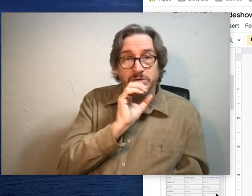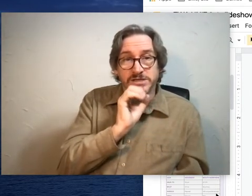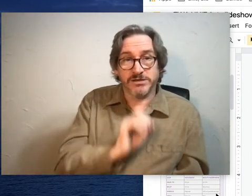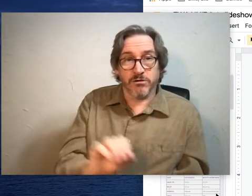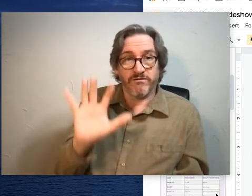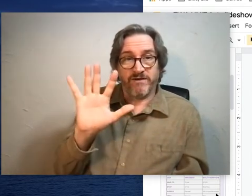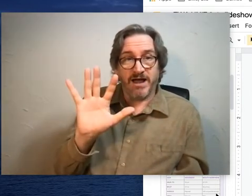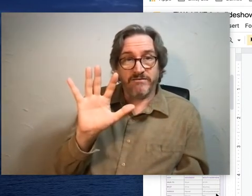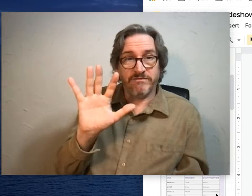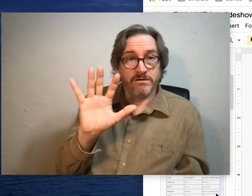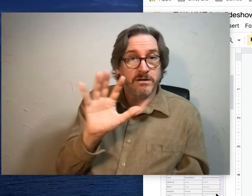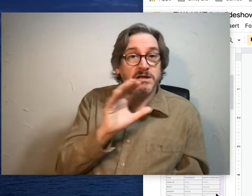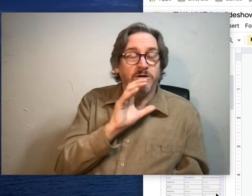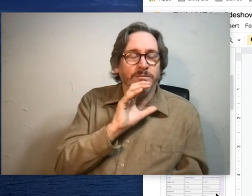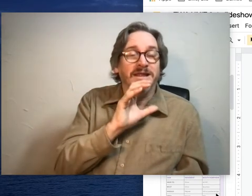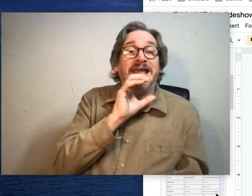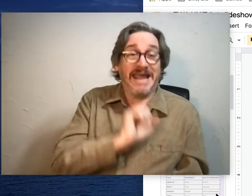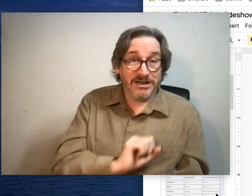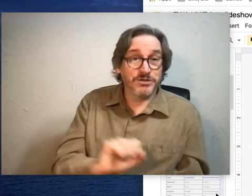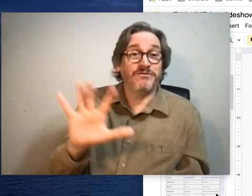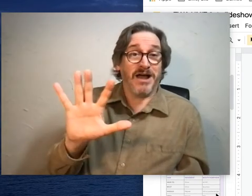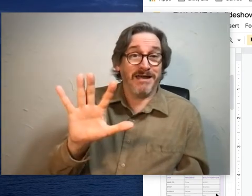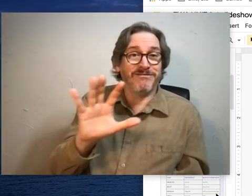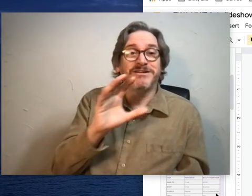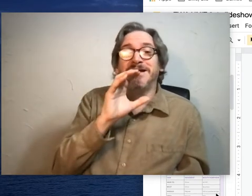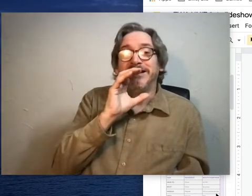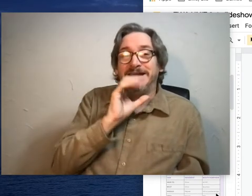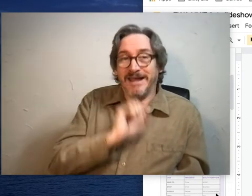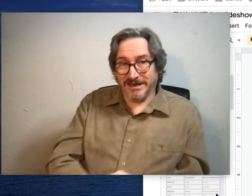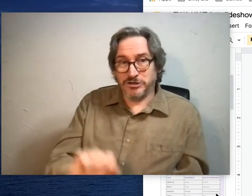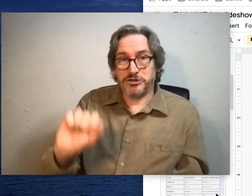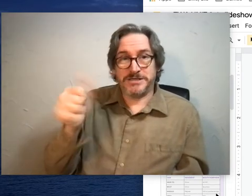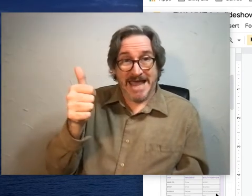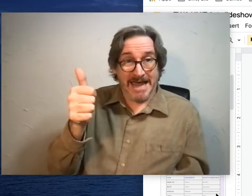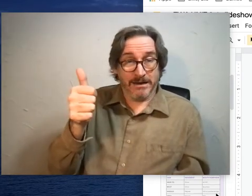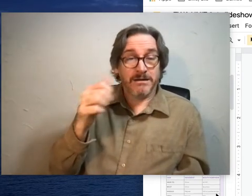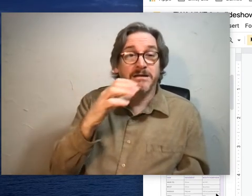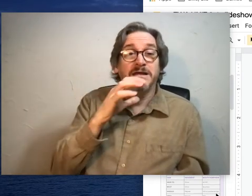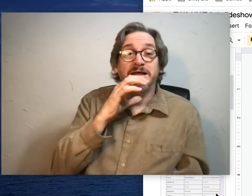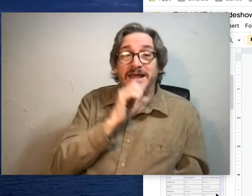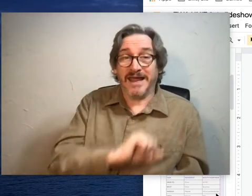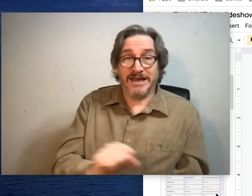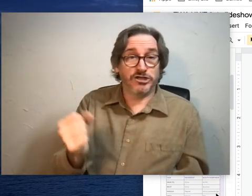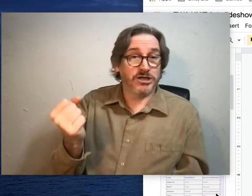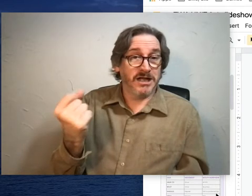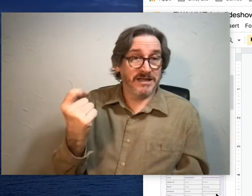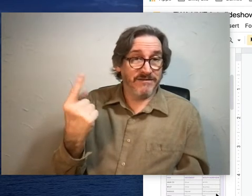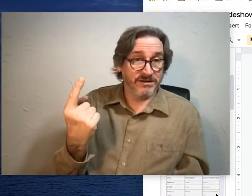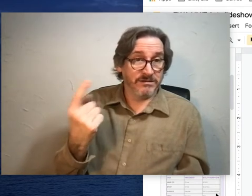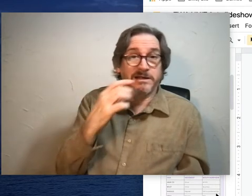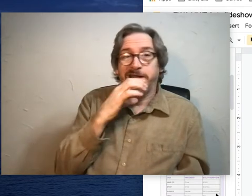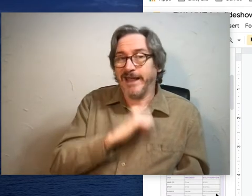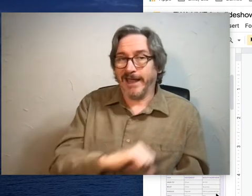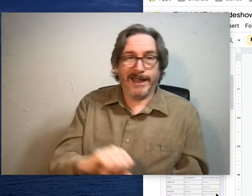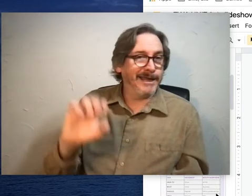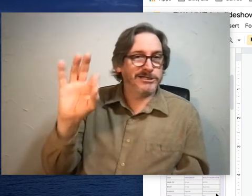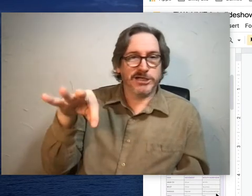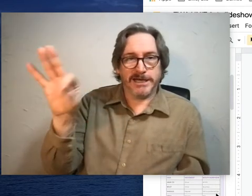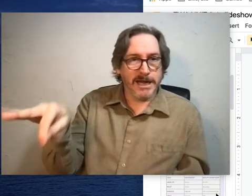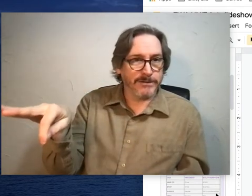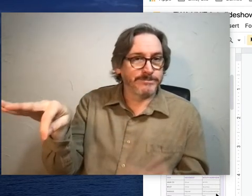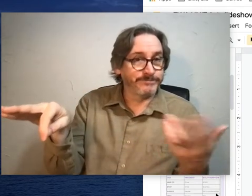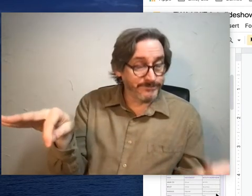So 0, 5, or age 5, age 10, age 11,